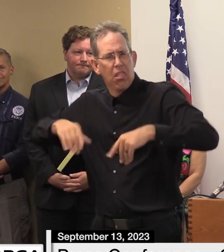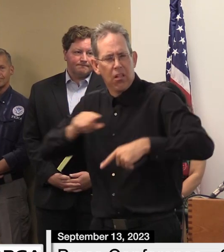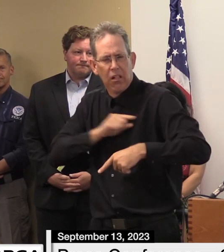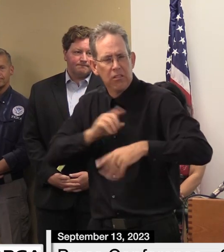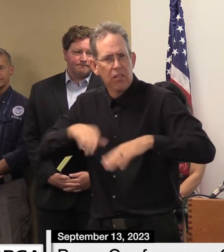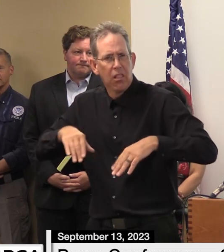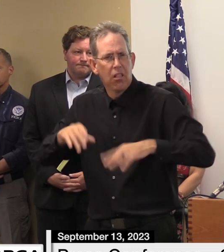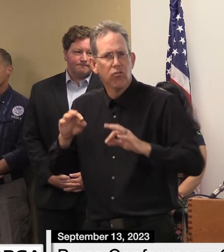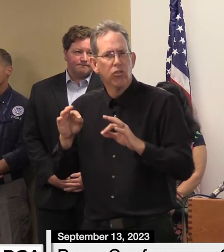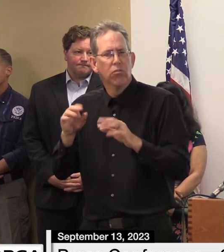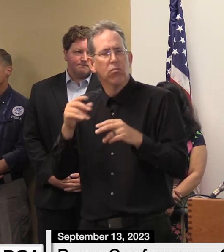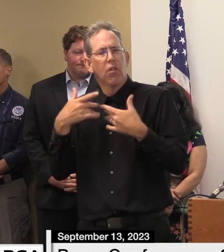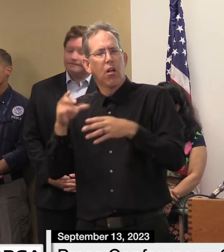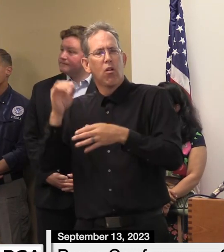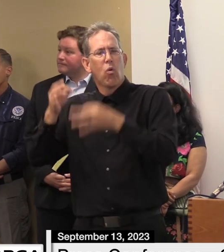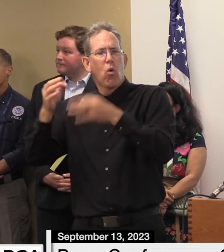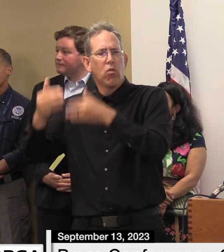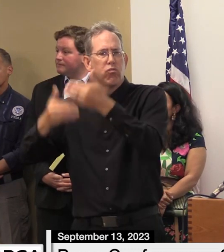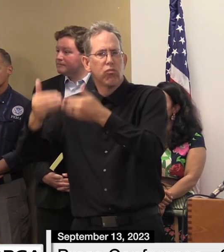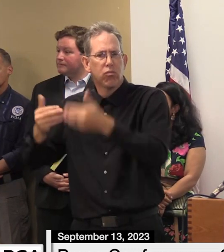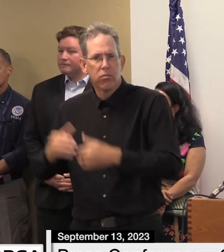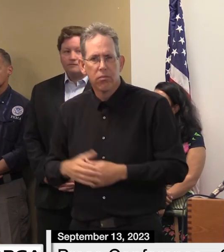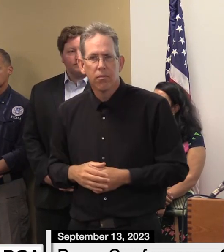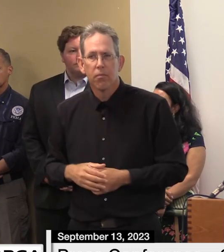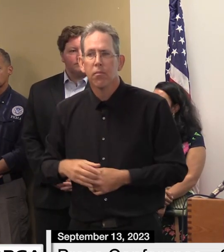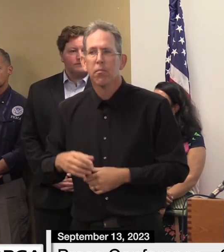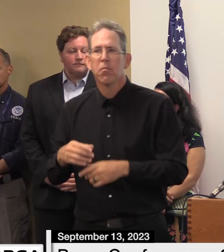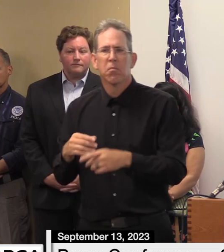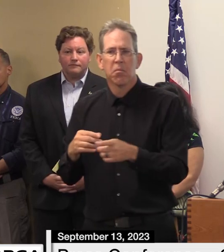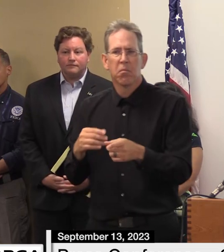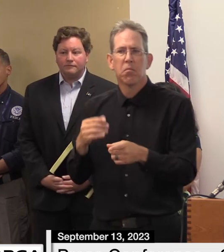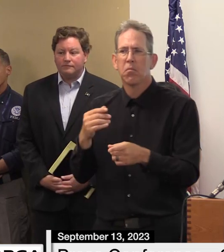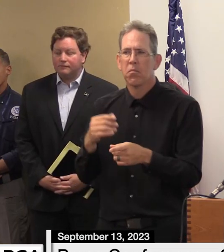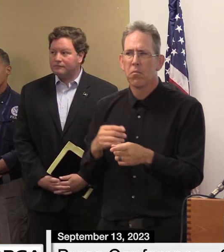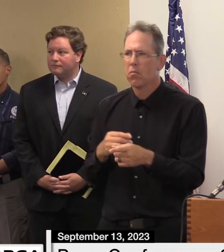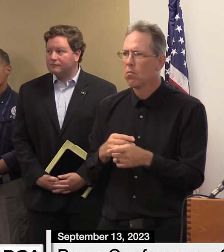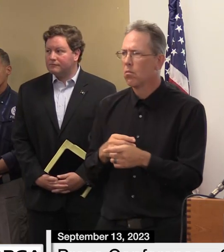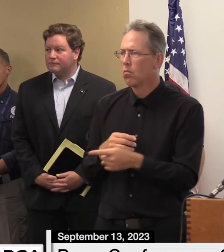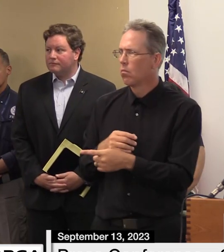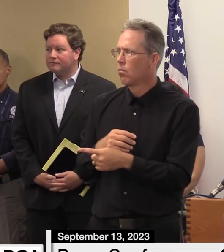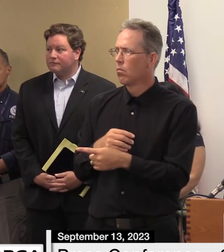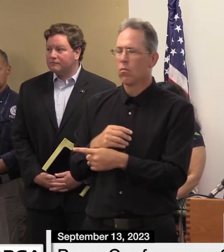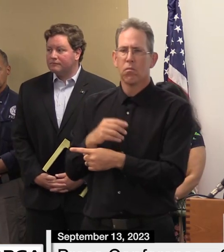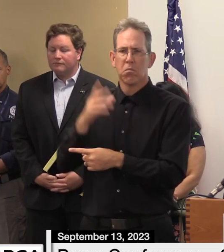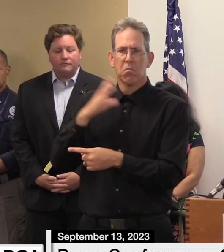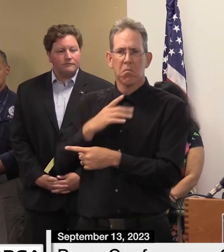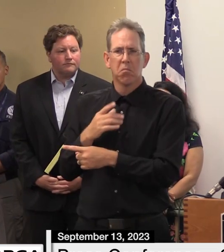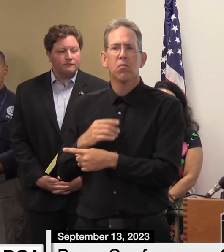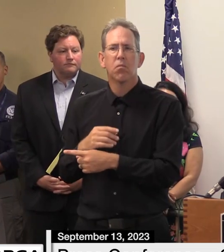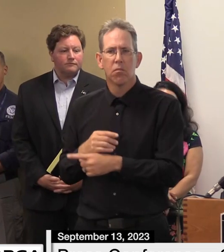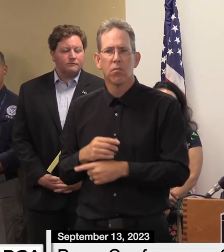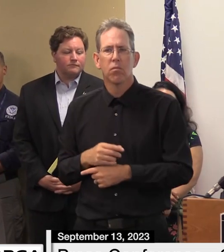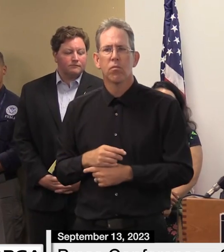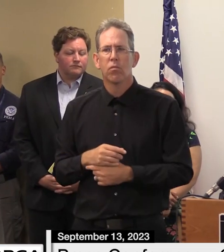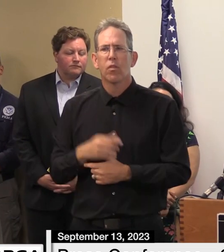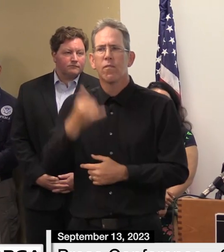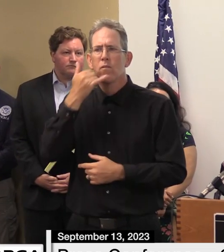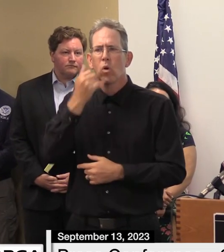Thank you. We have a few folks on the phones, then we can come back to the room. We'll start with Keith, the Rutland Herald.